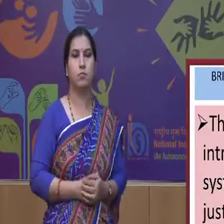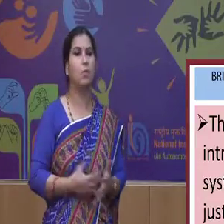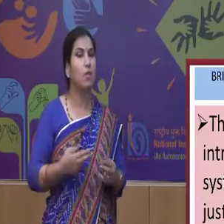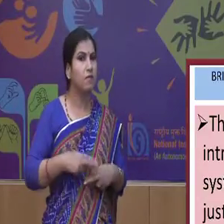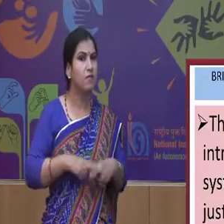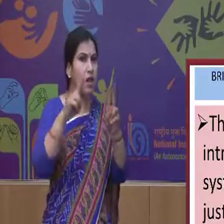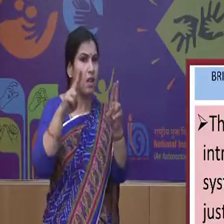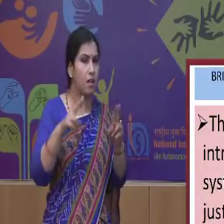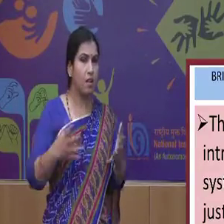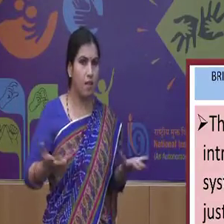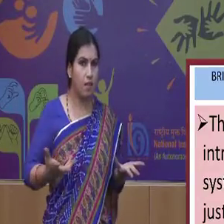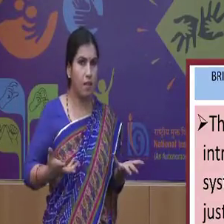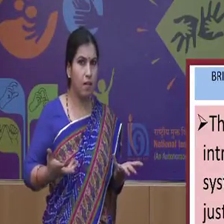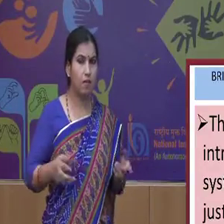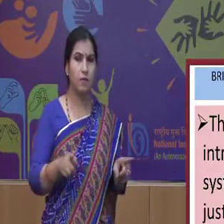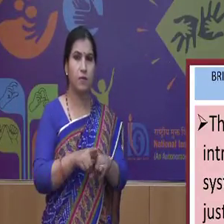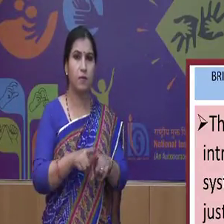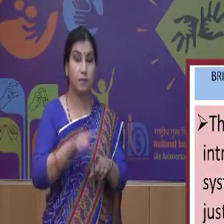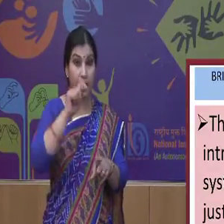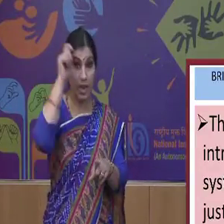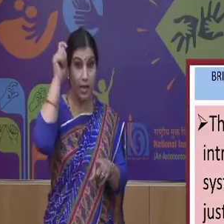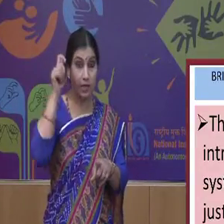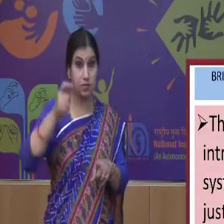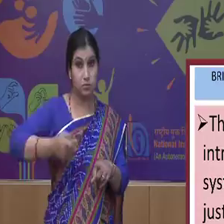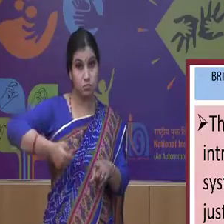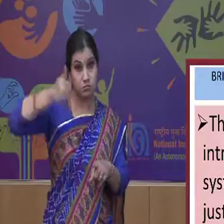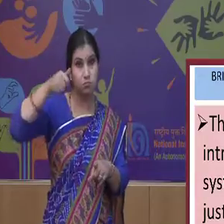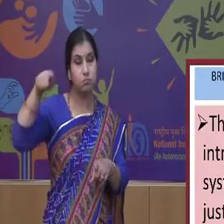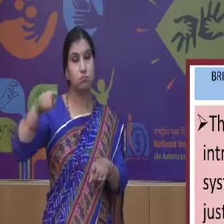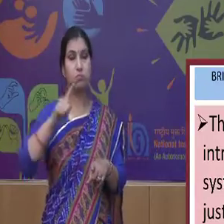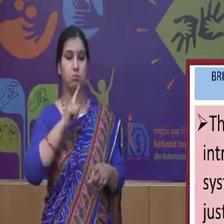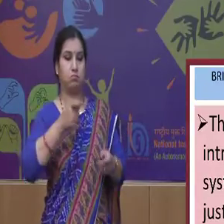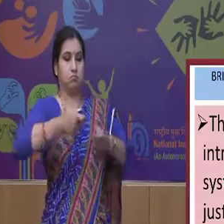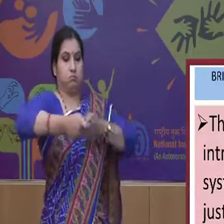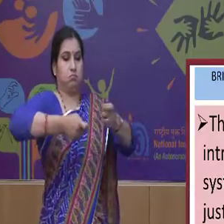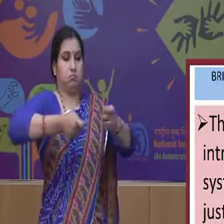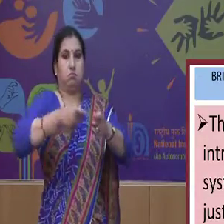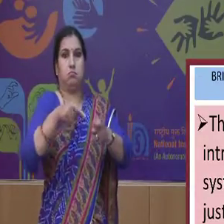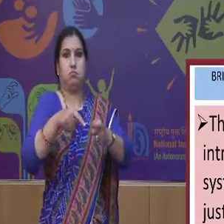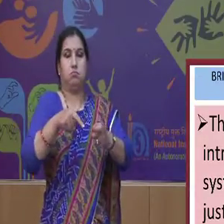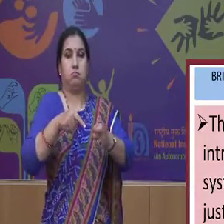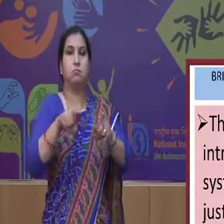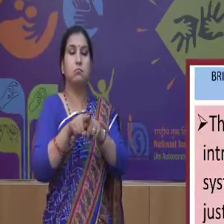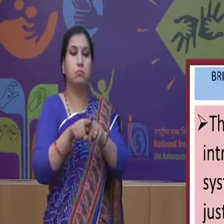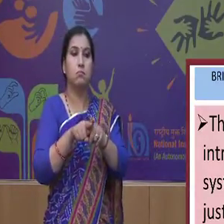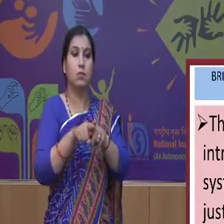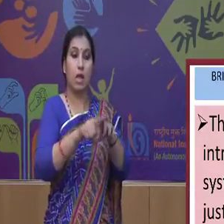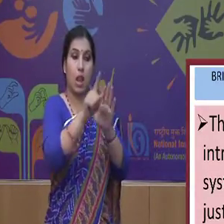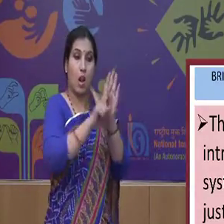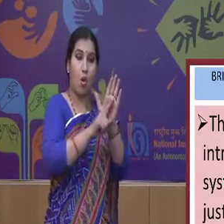As the final decision was in the hands of the English judges, and there were different